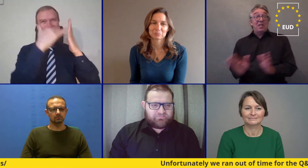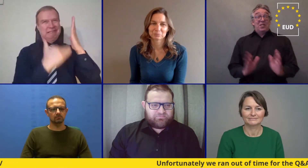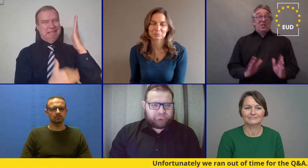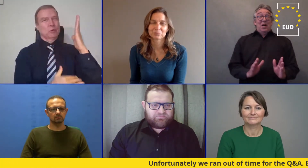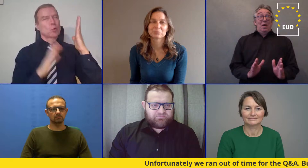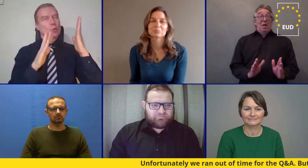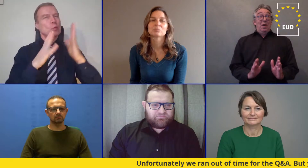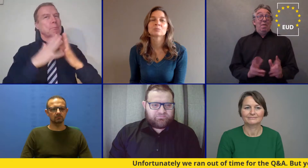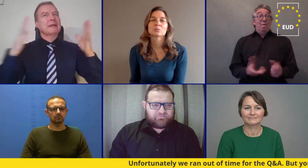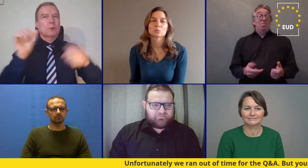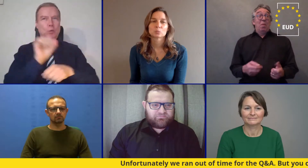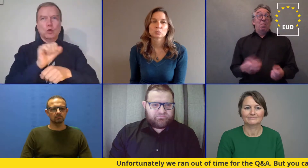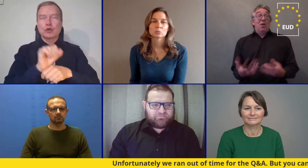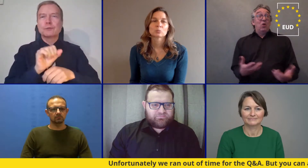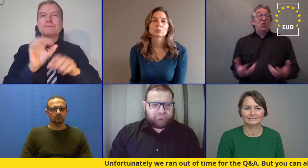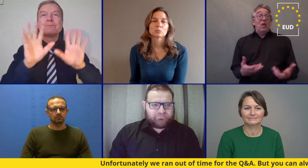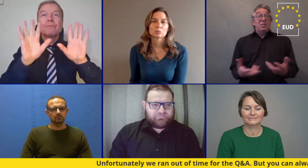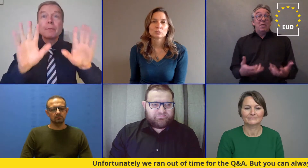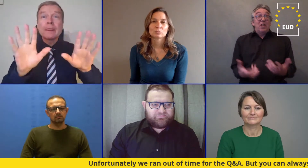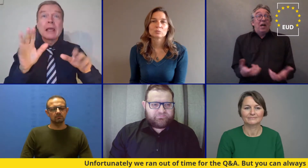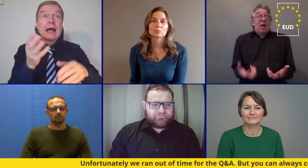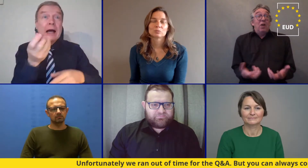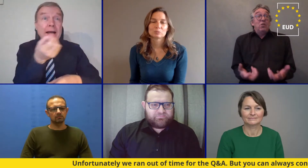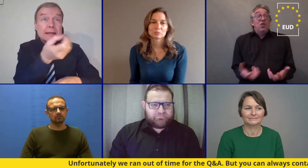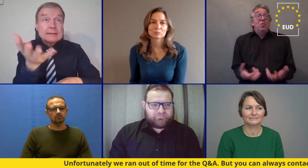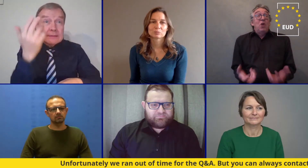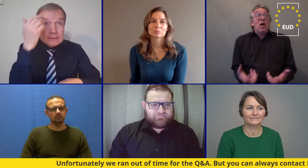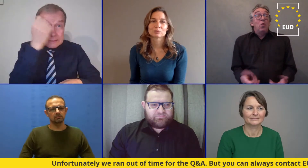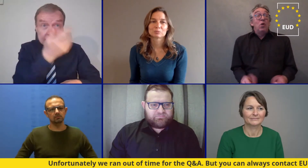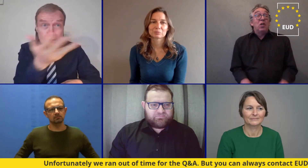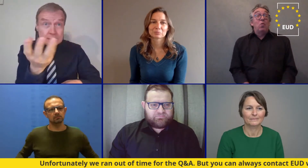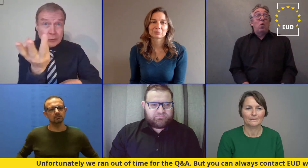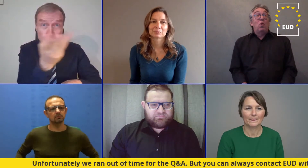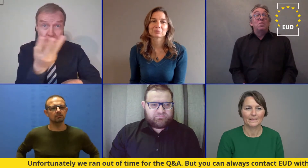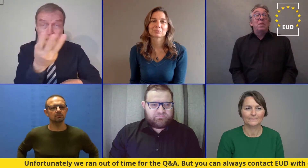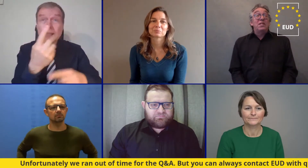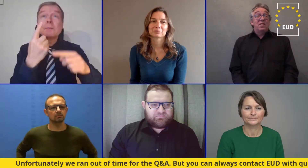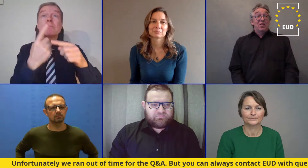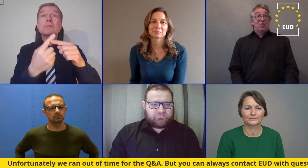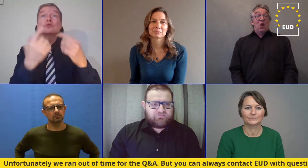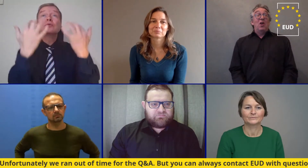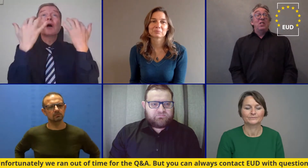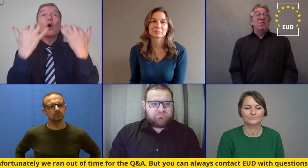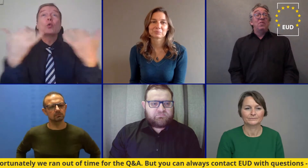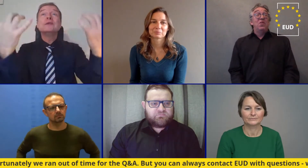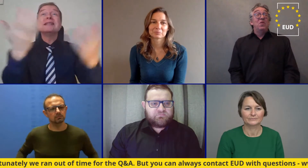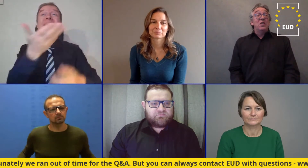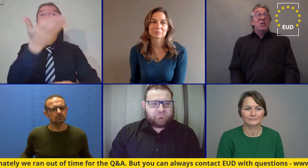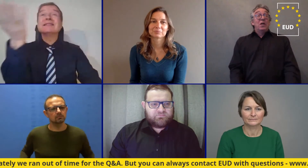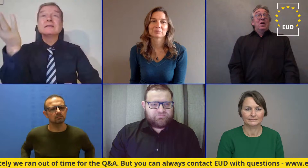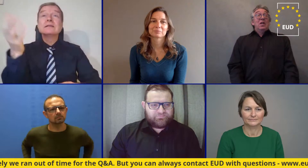aspects, biological aspects, like how does the human eye work and what works best for the eyes of the viewer.